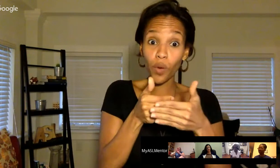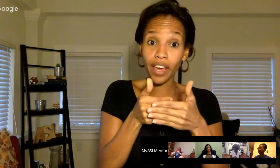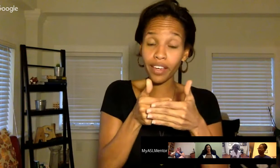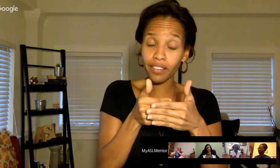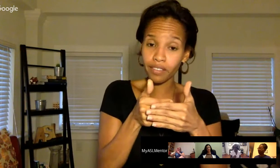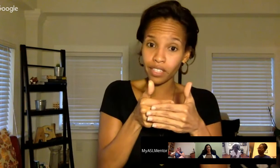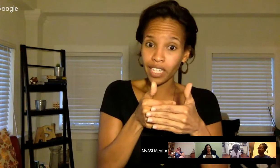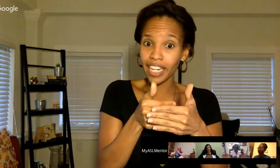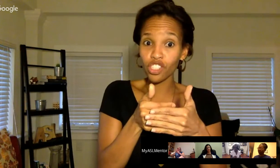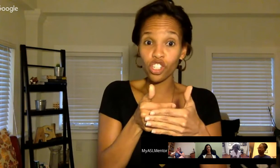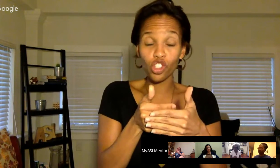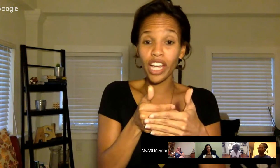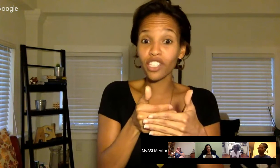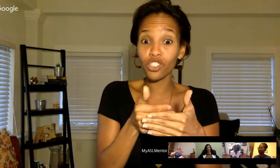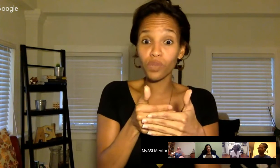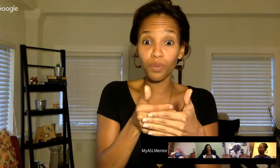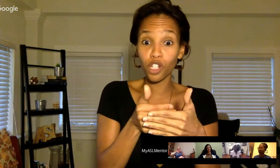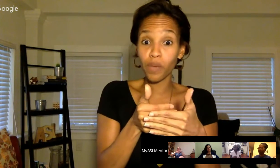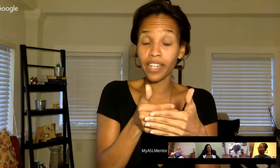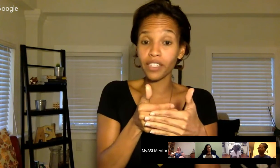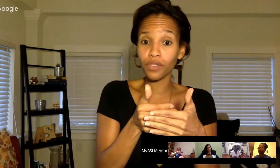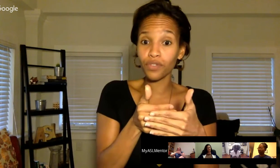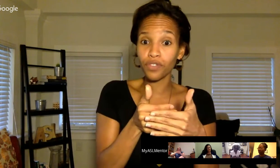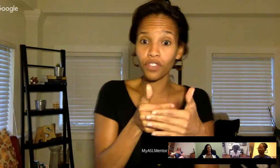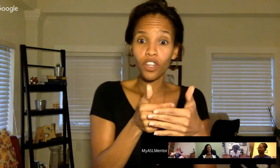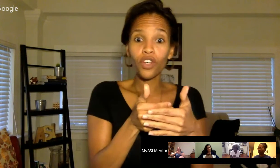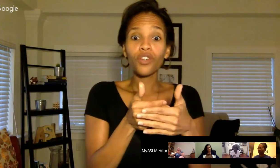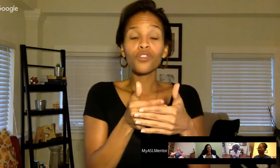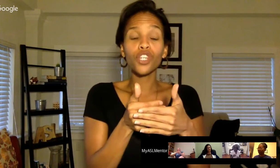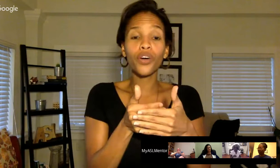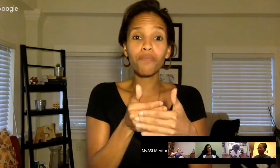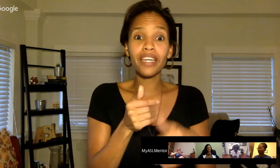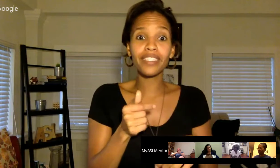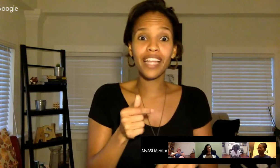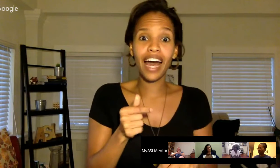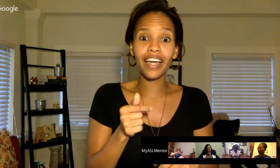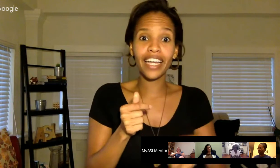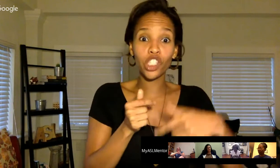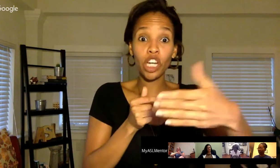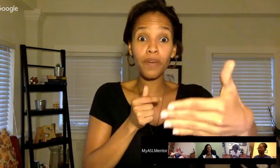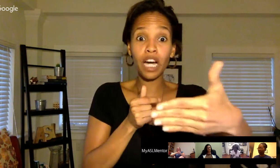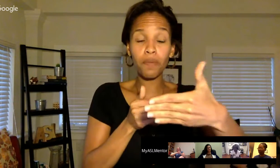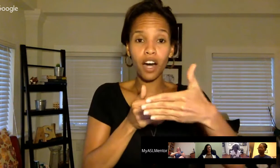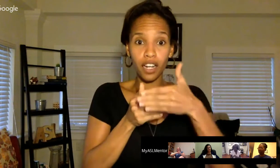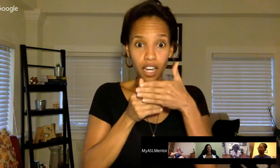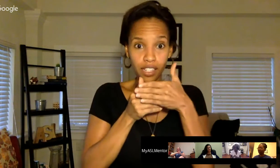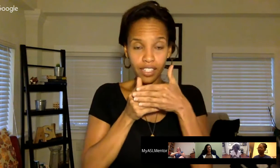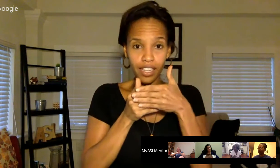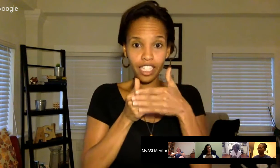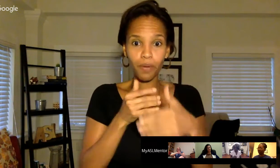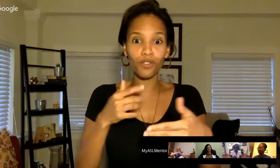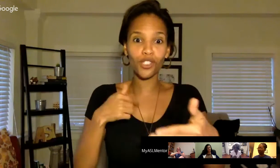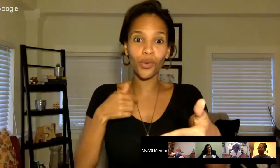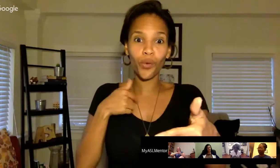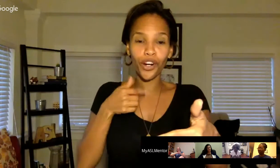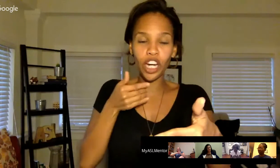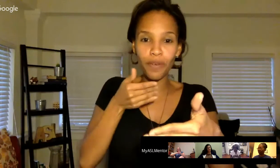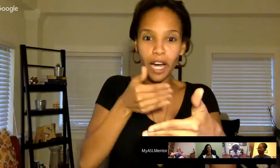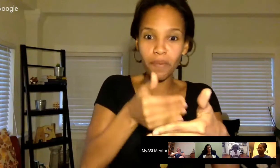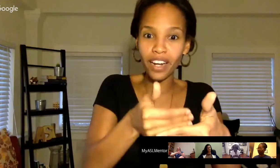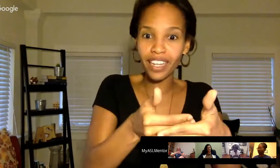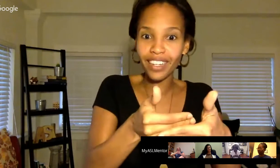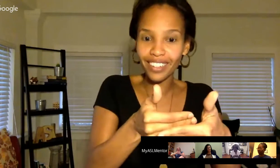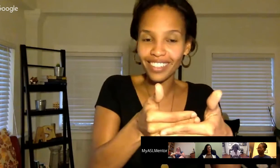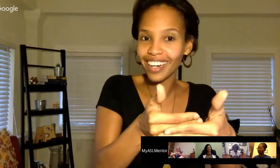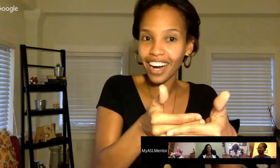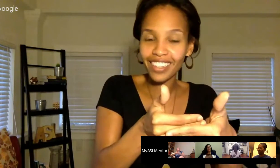this way, and it just changes perspective. So it means that it's creeping up on us as opposed to we're creeping